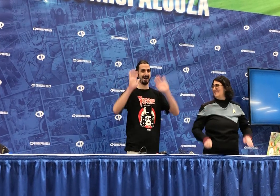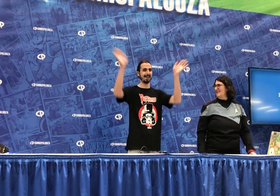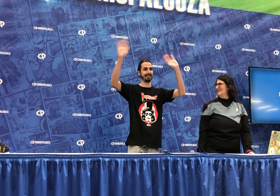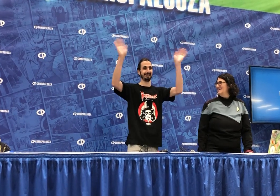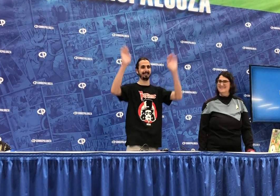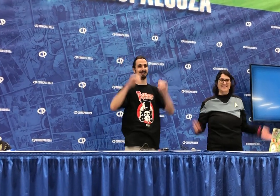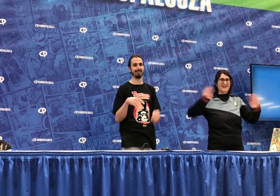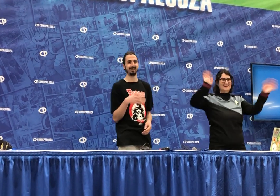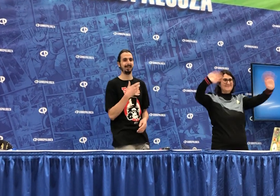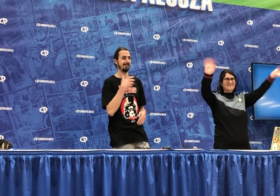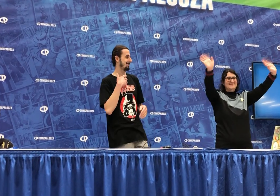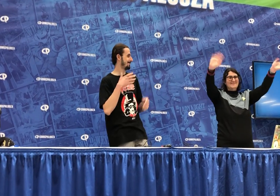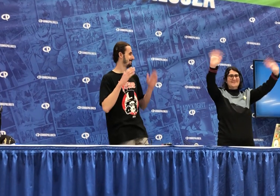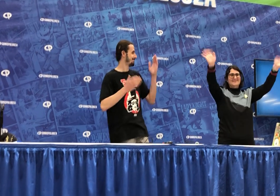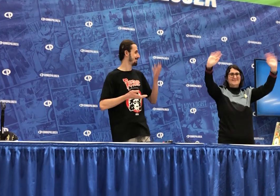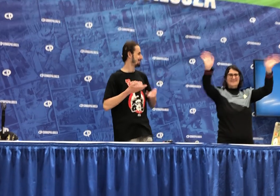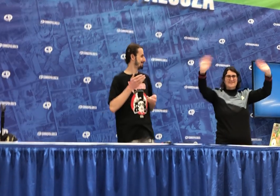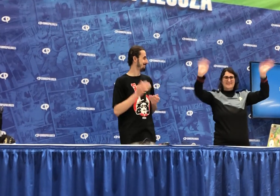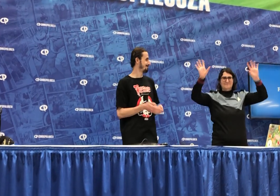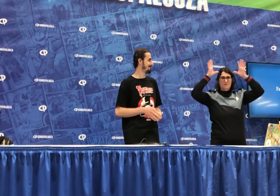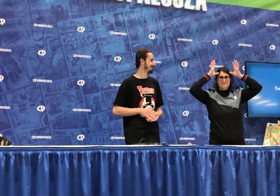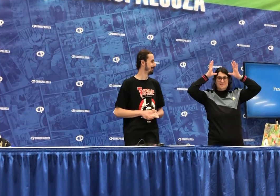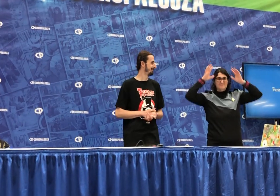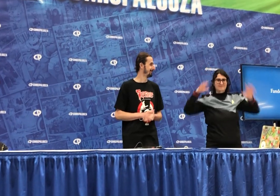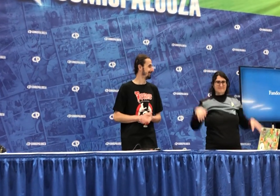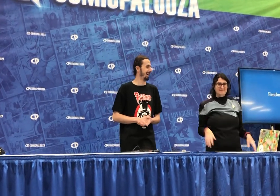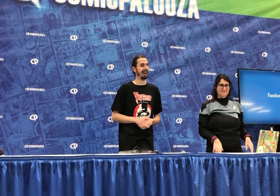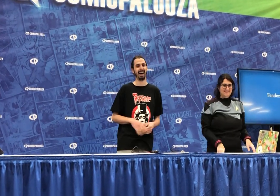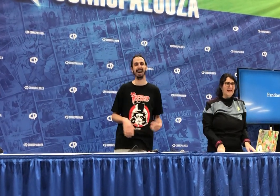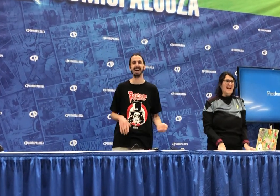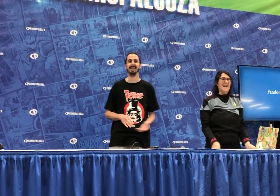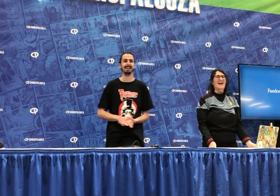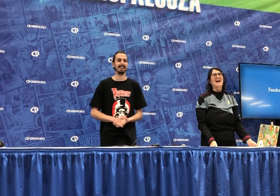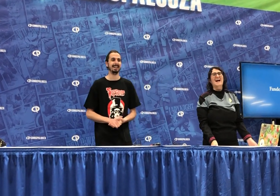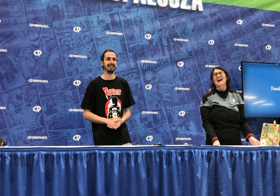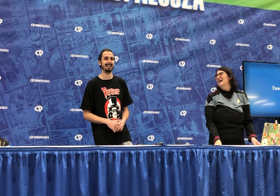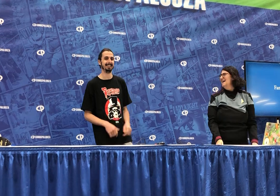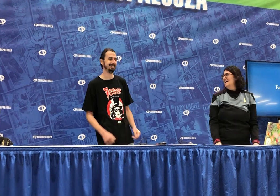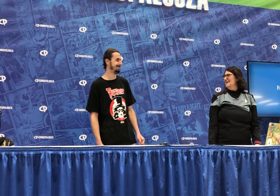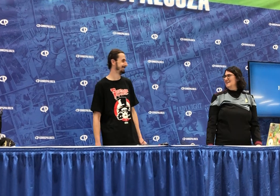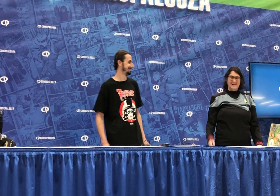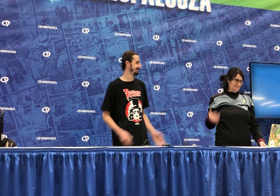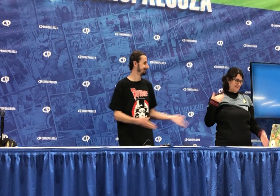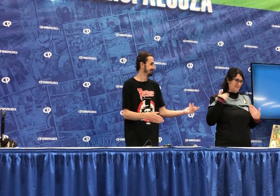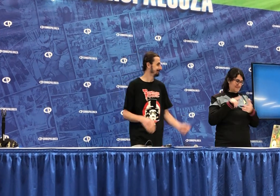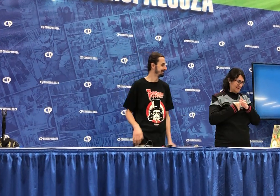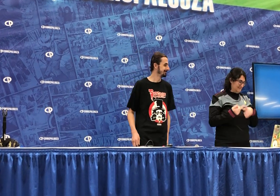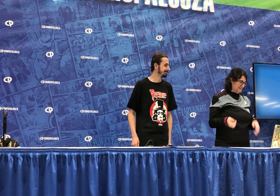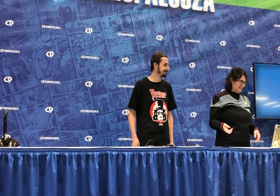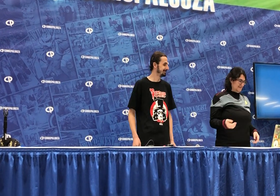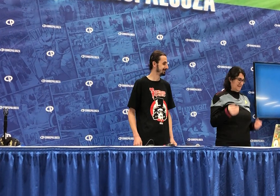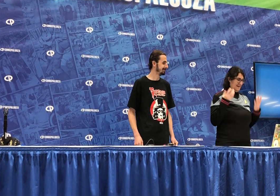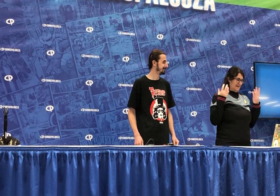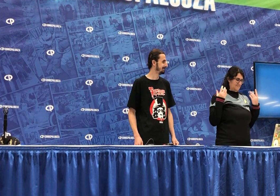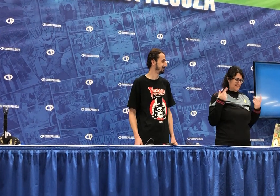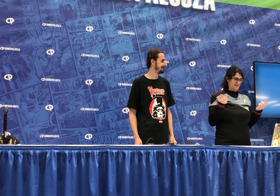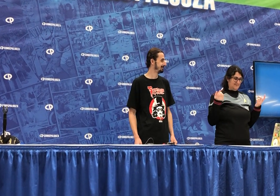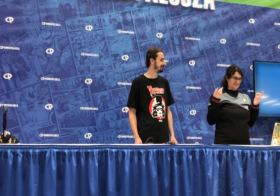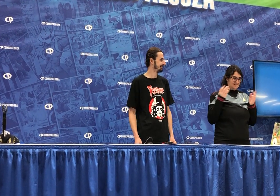gonna get started, Mark's saying. Sarah's saying, hi! Loose! This is how we get people's attention in ASL. Let's go ahead and get started, Sarah